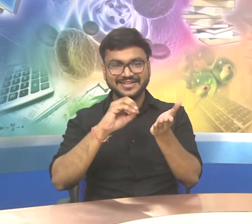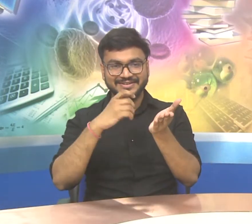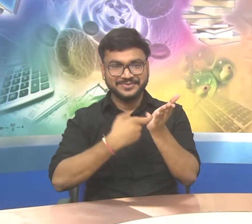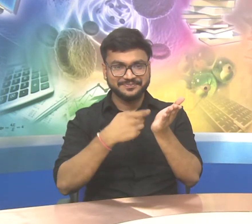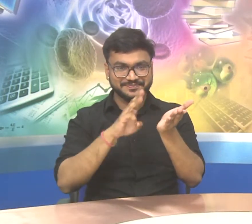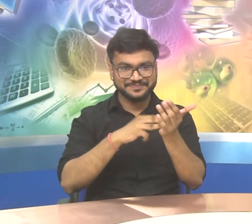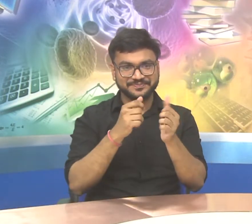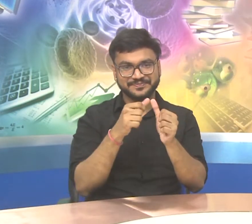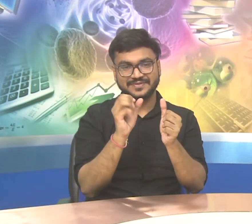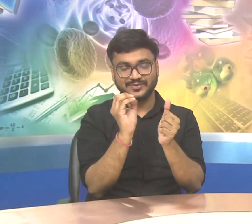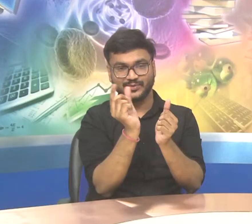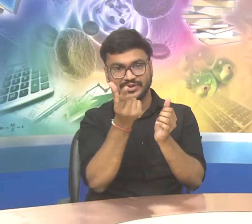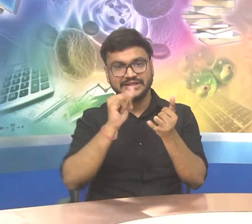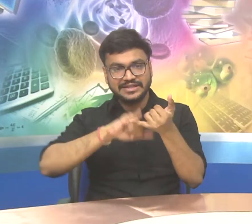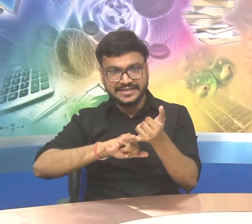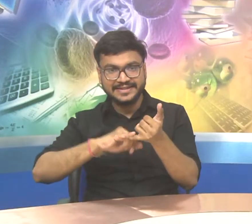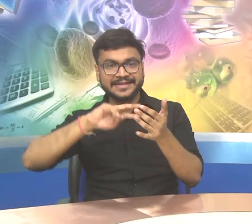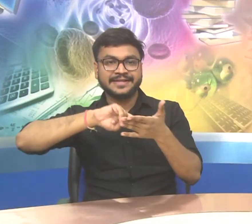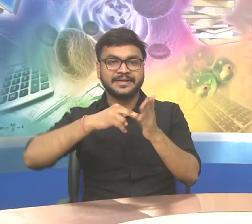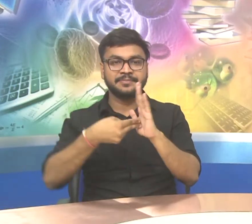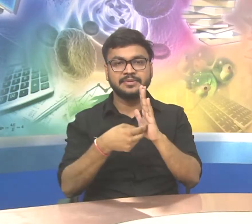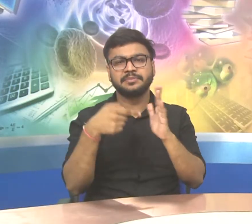Next is enormous.